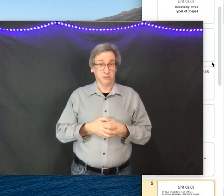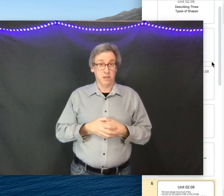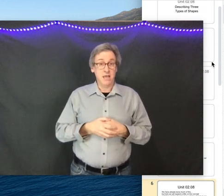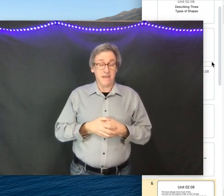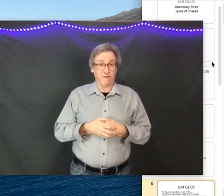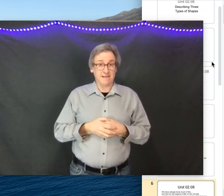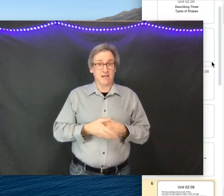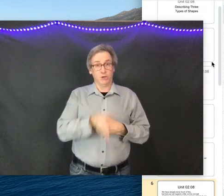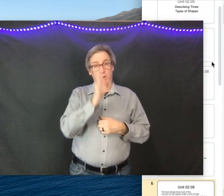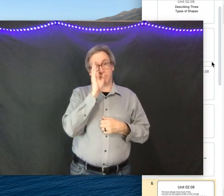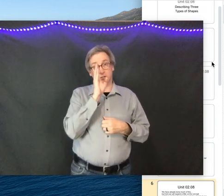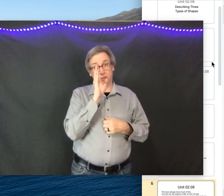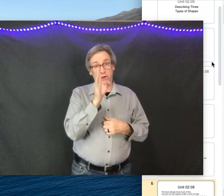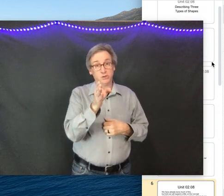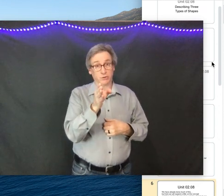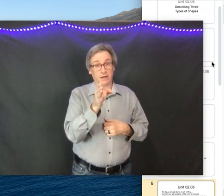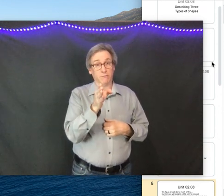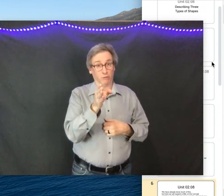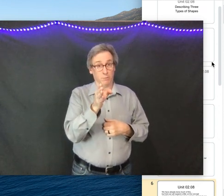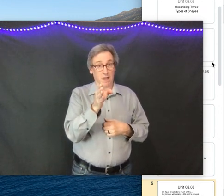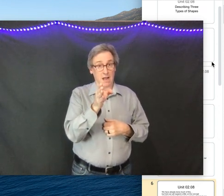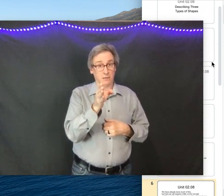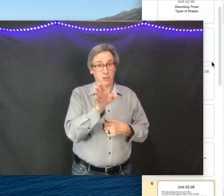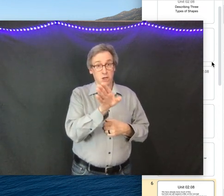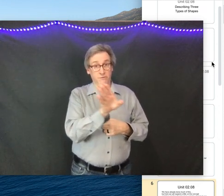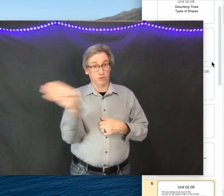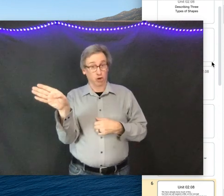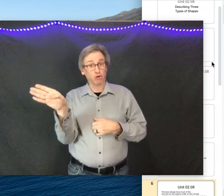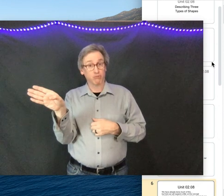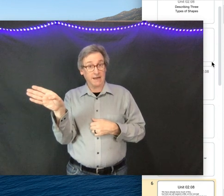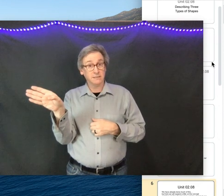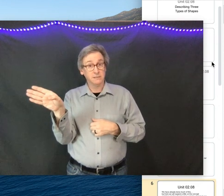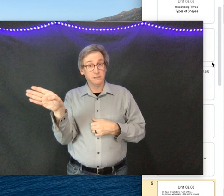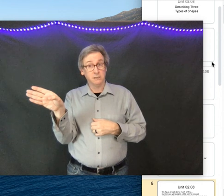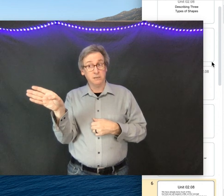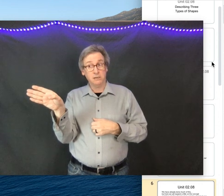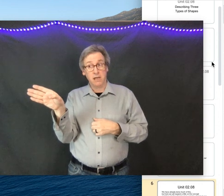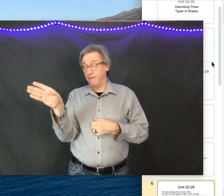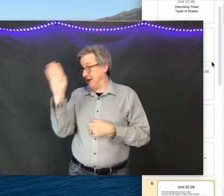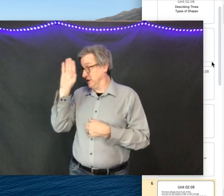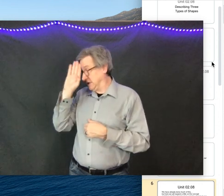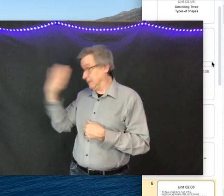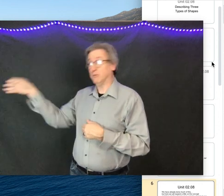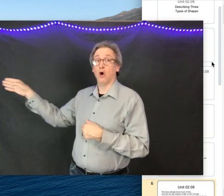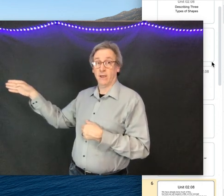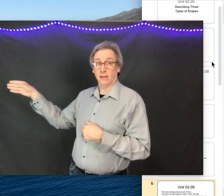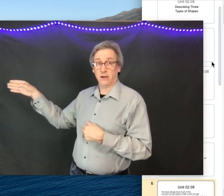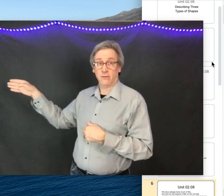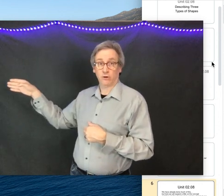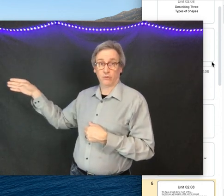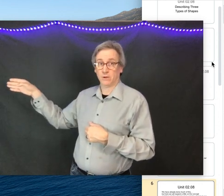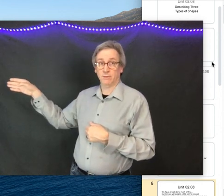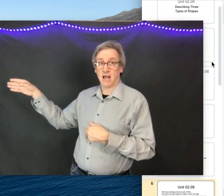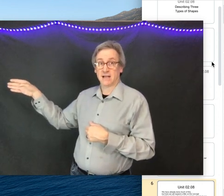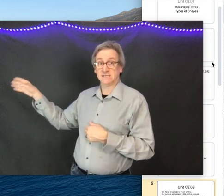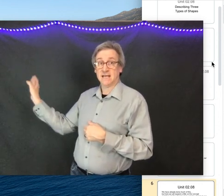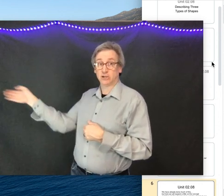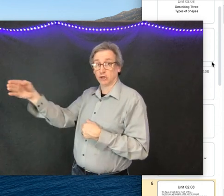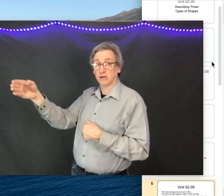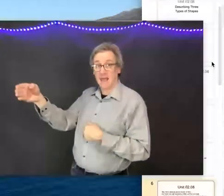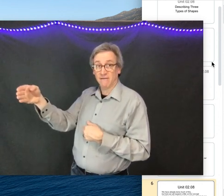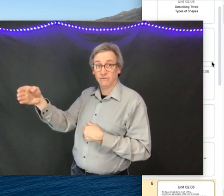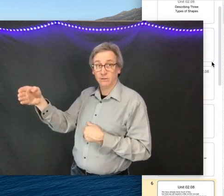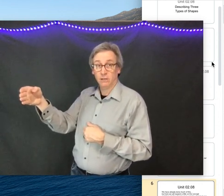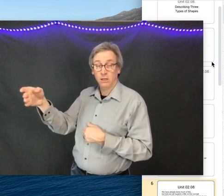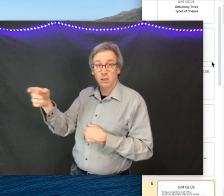directions. If I tell you I want you to go straight for a block, turn right, and then keep going another 3 blocks,